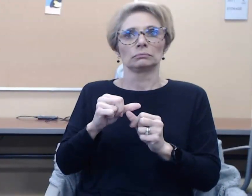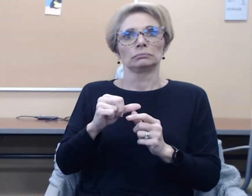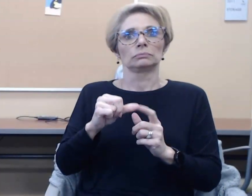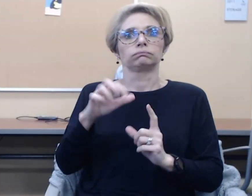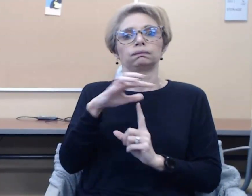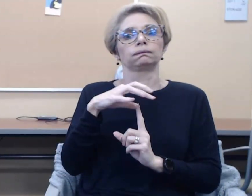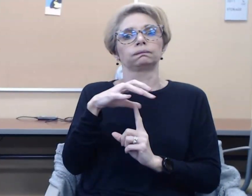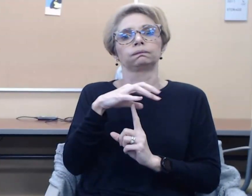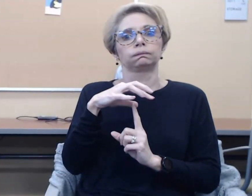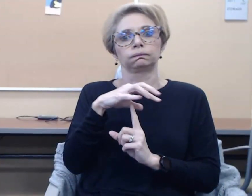every day?